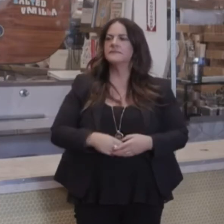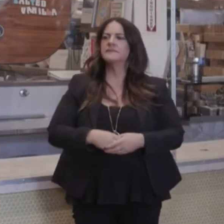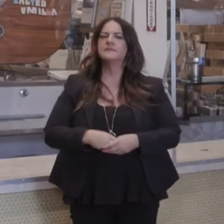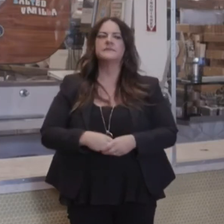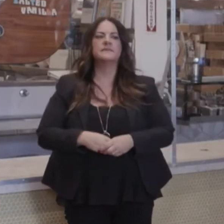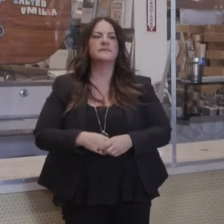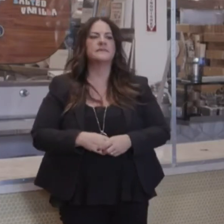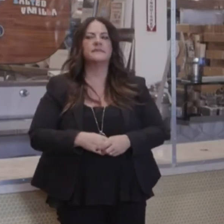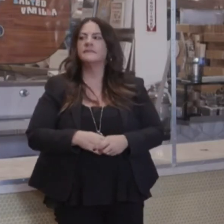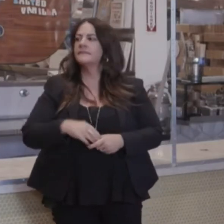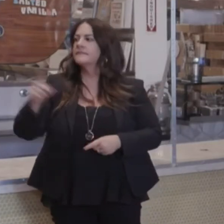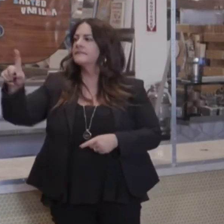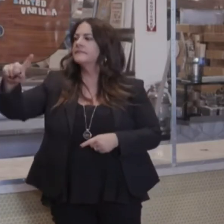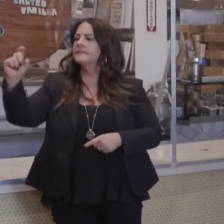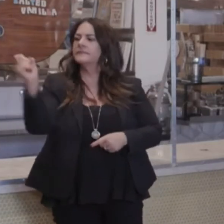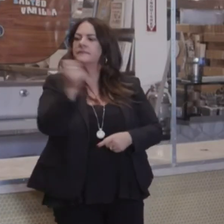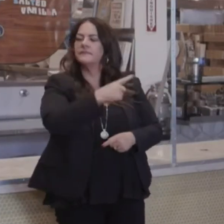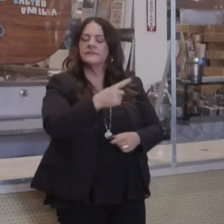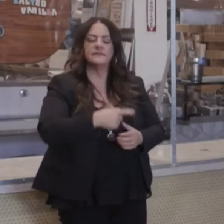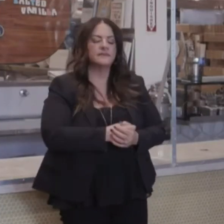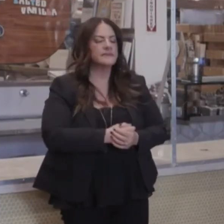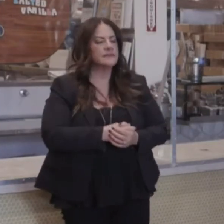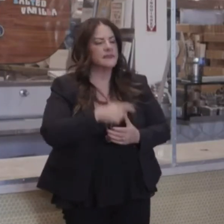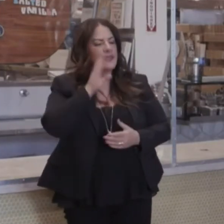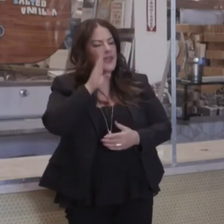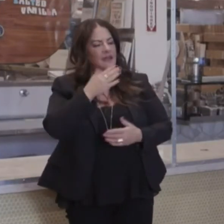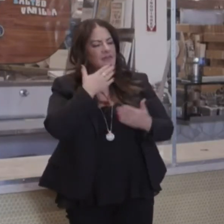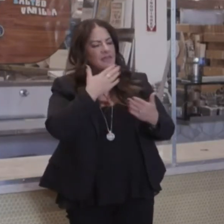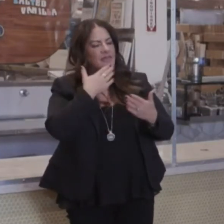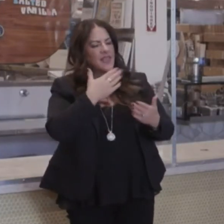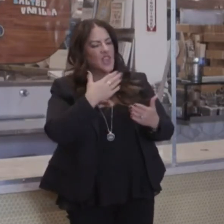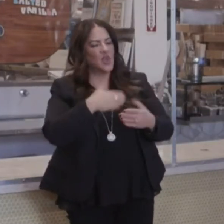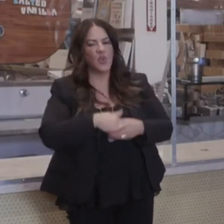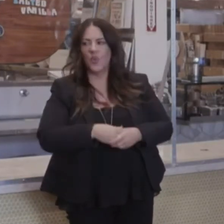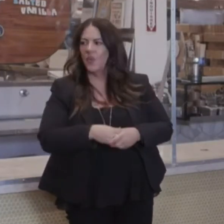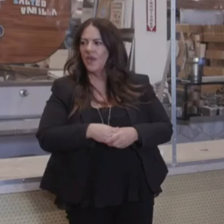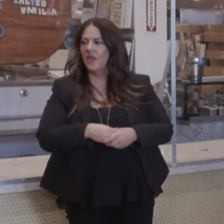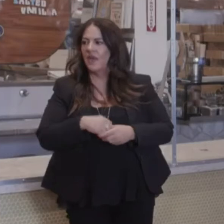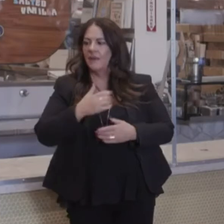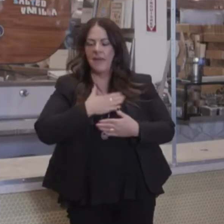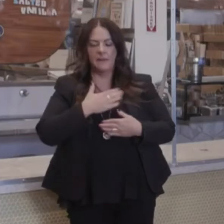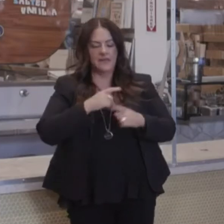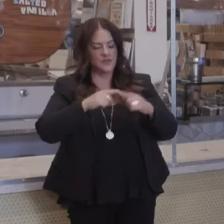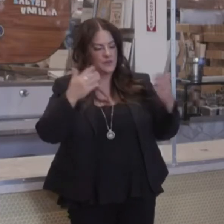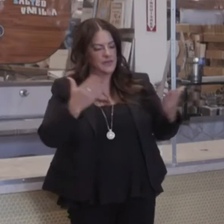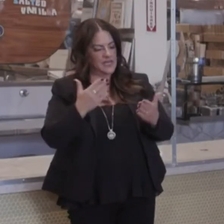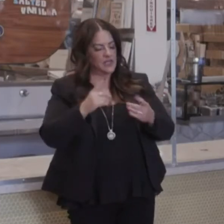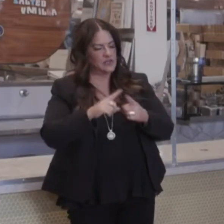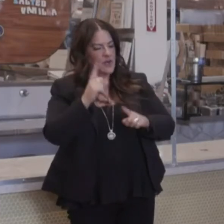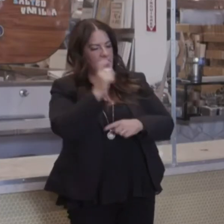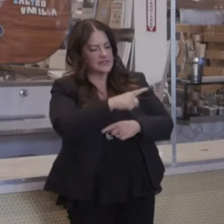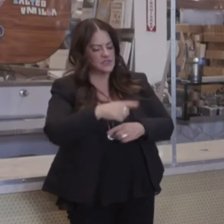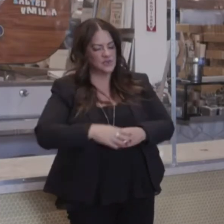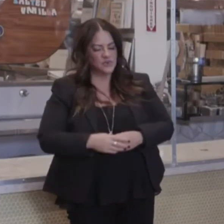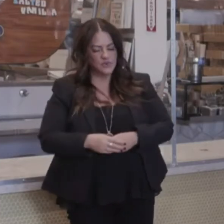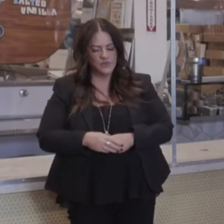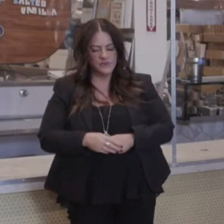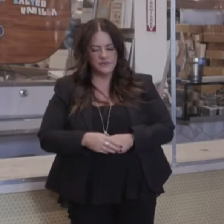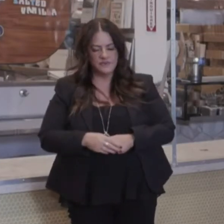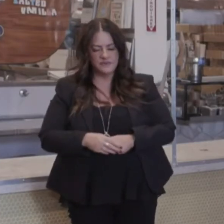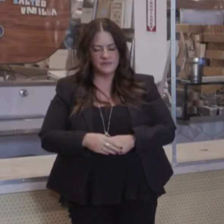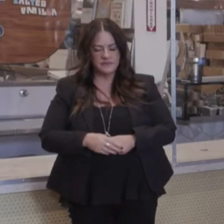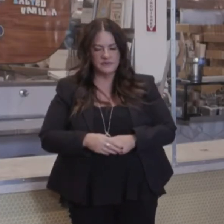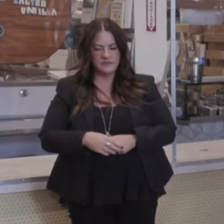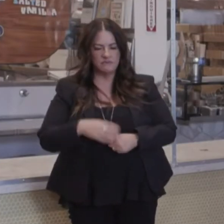Hey, Governor, Katie Orr with KQED News. First of all, so great to be back in person. Happy to be here. My question for you is, as